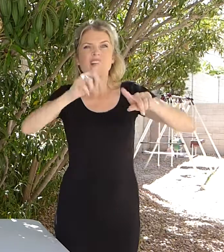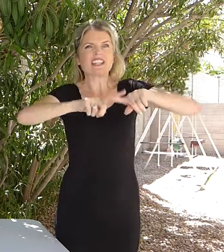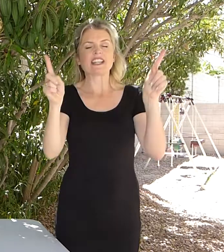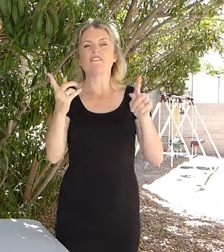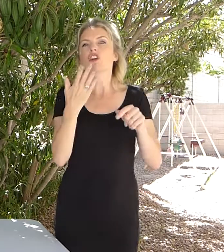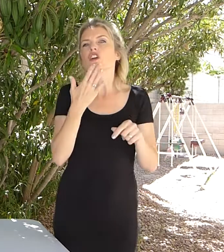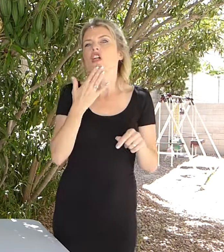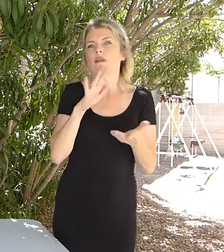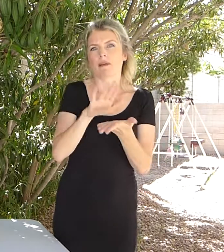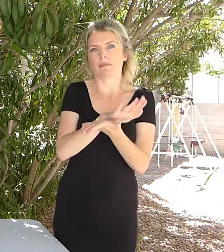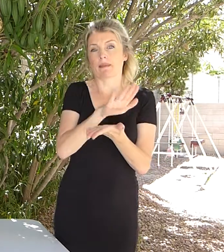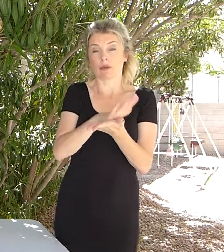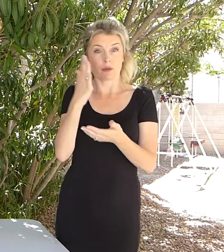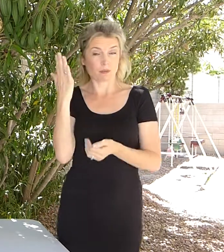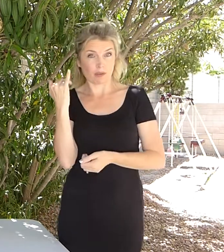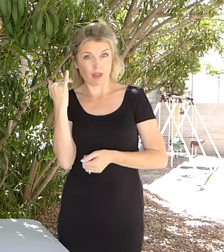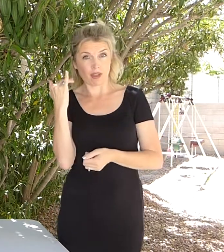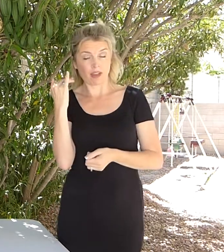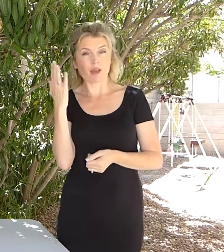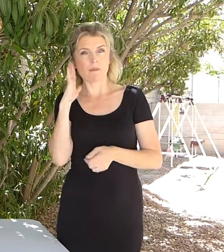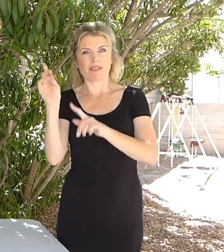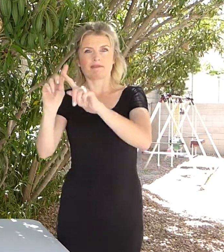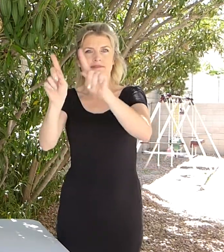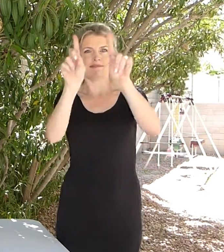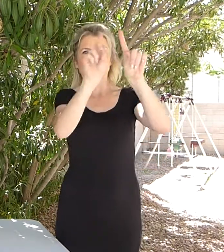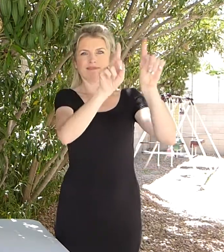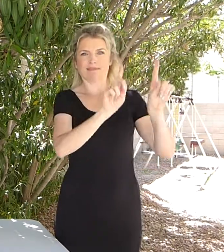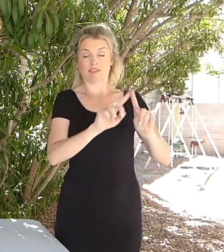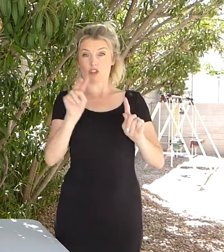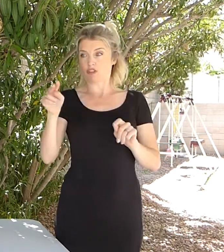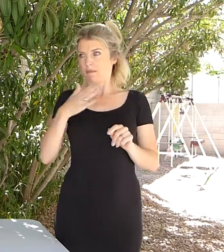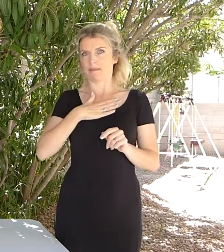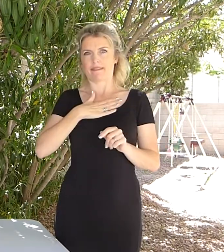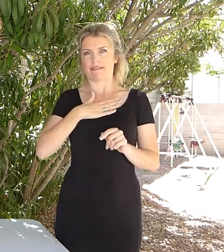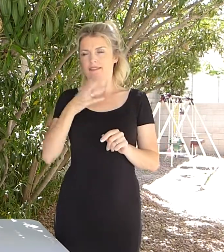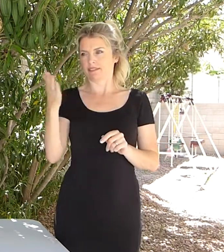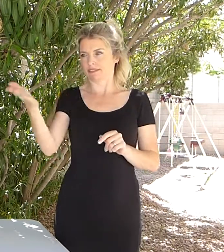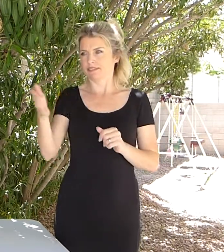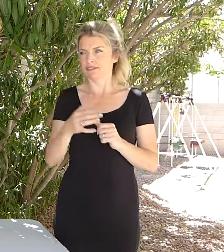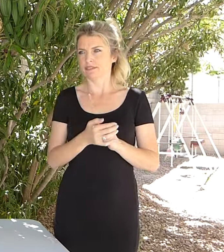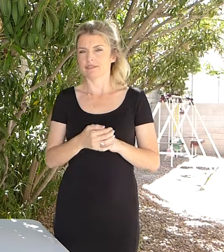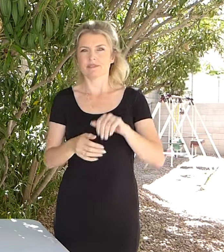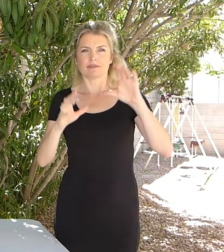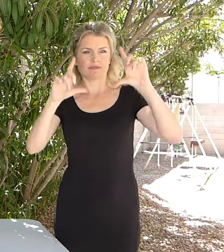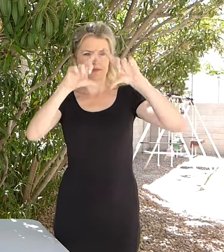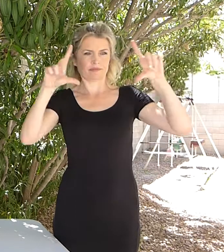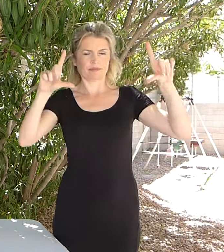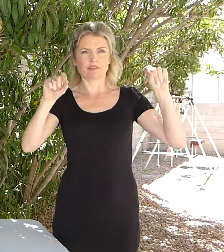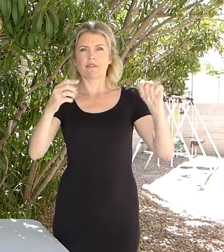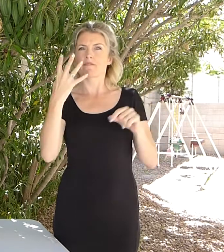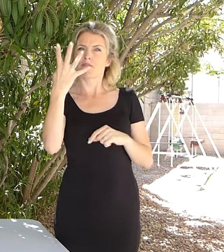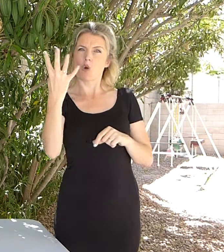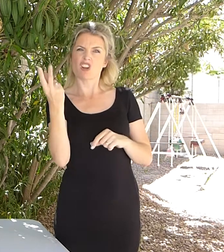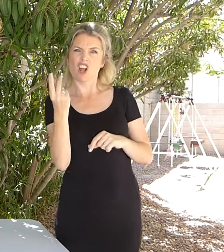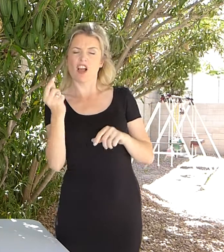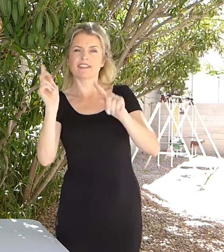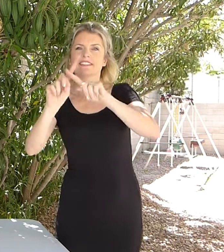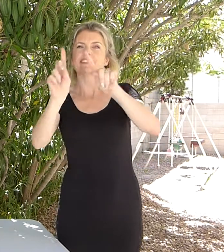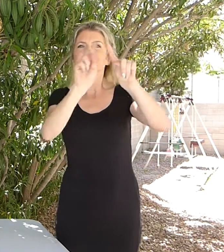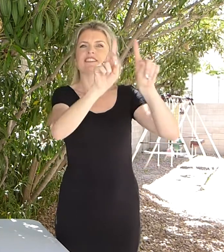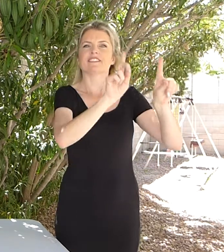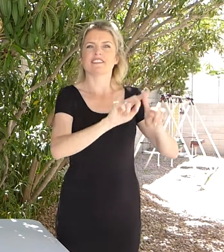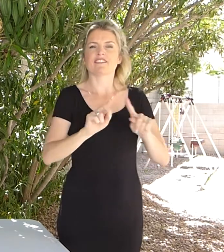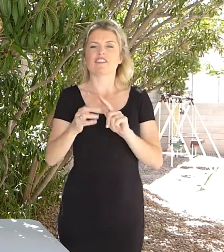colored papers, because, again, if you look at mine, there are 4 dog heads, and they're all in